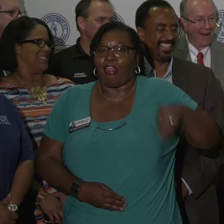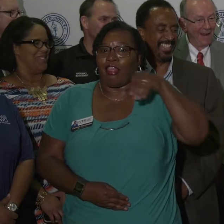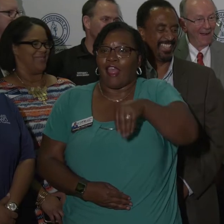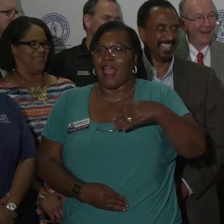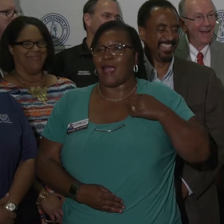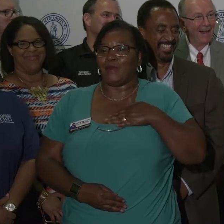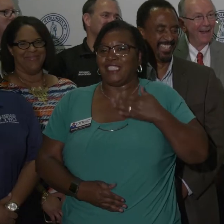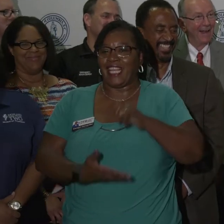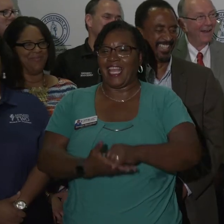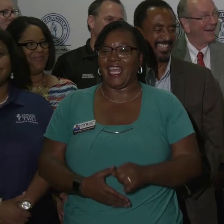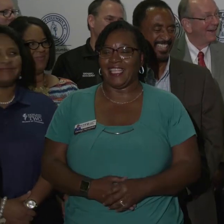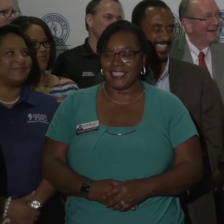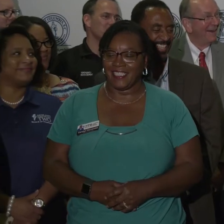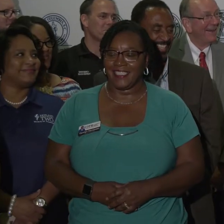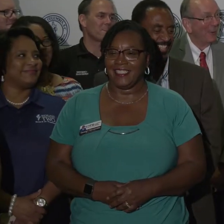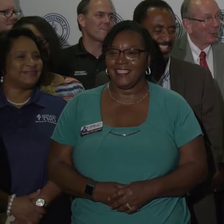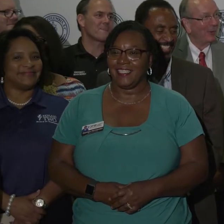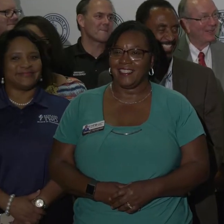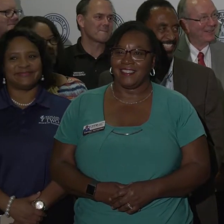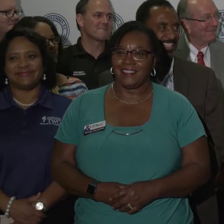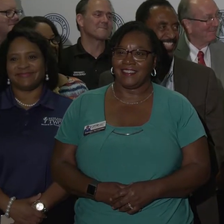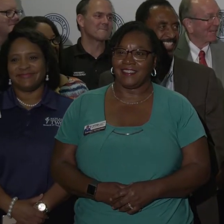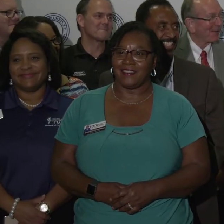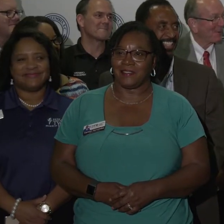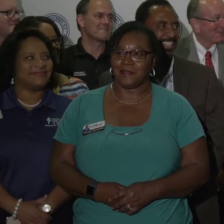I appreciate that.